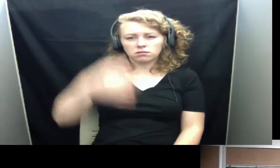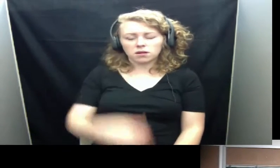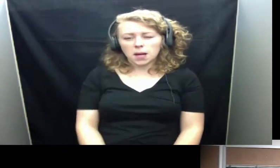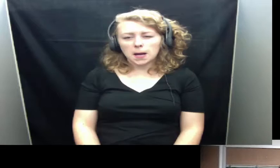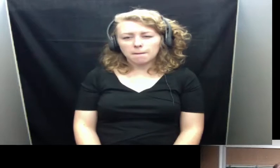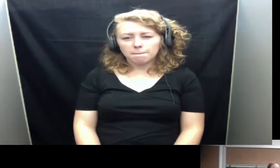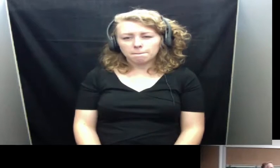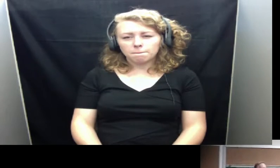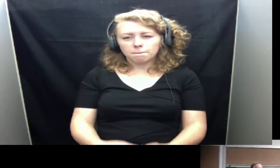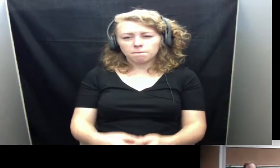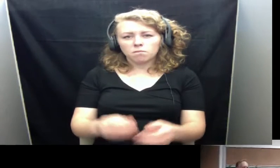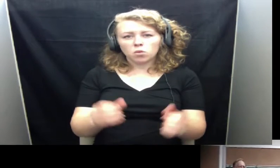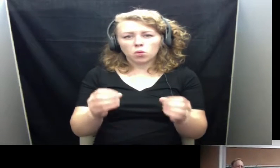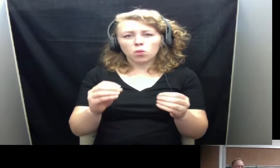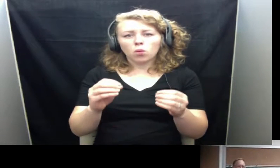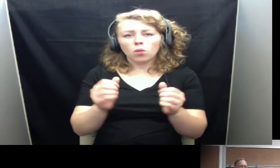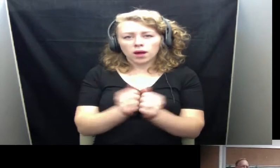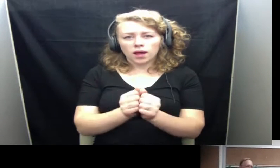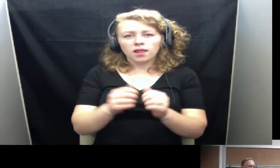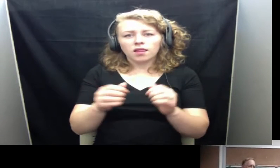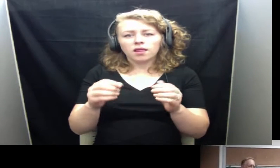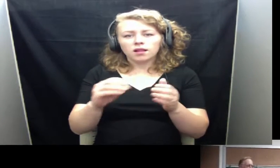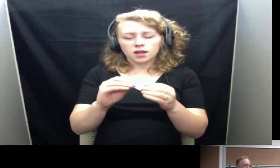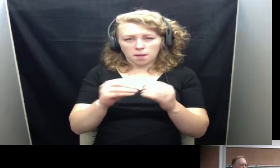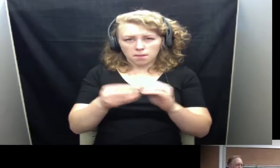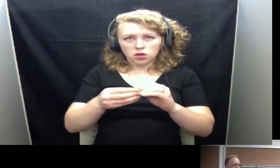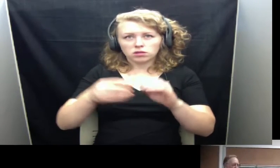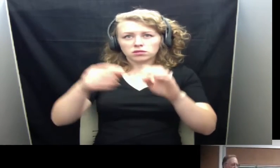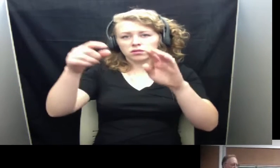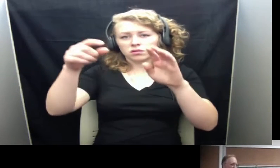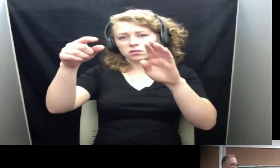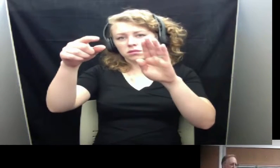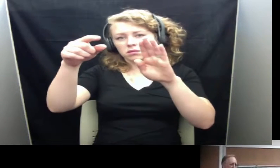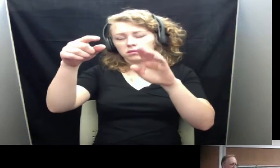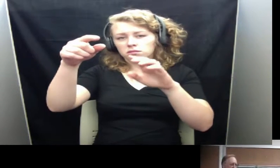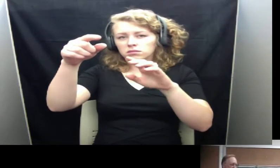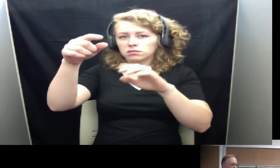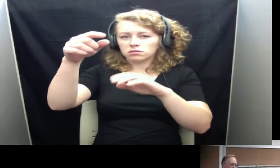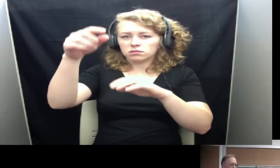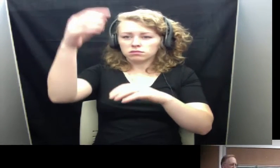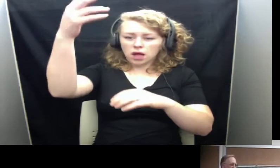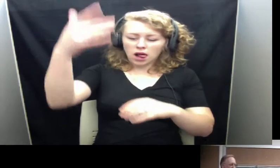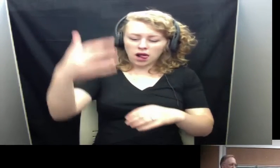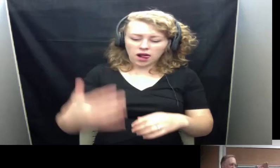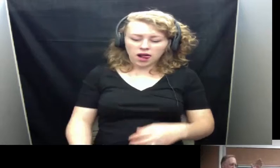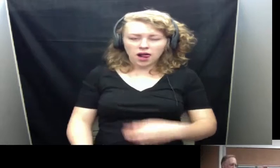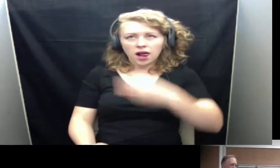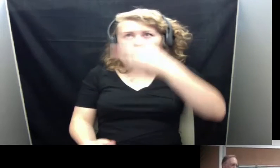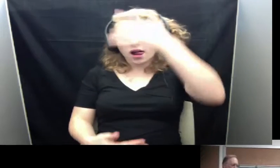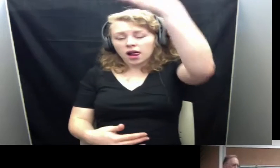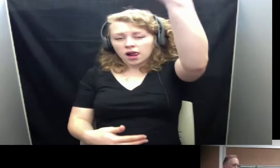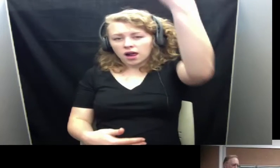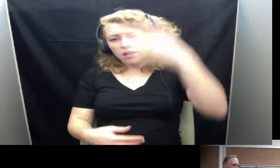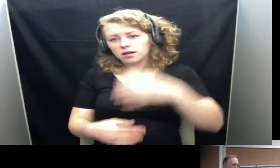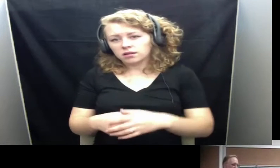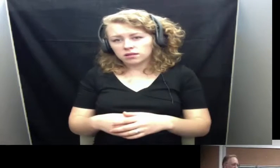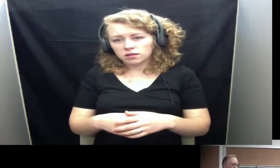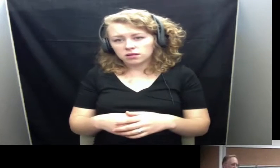Can anybody give me an example in everyday usage where that would come in? A number line that's vertical like